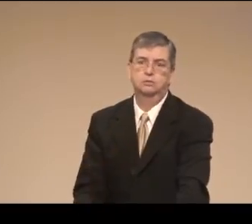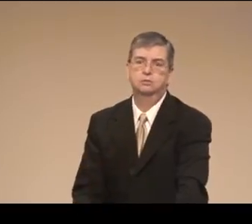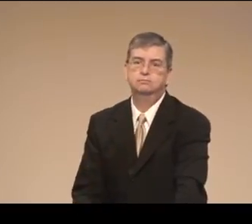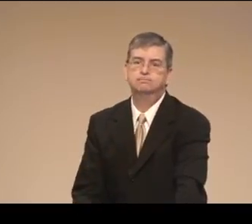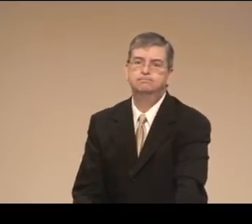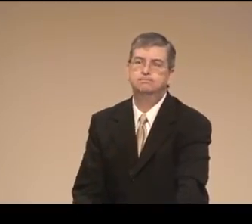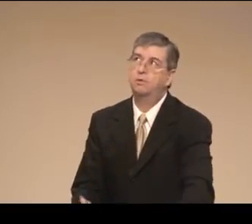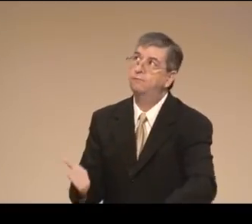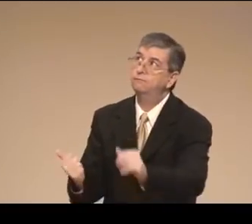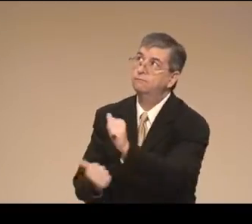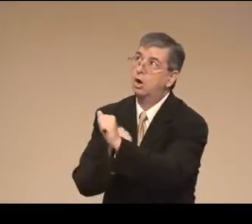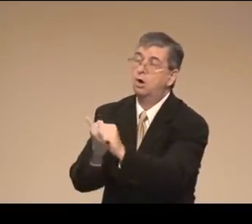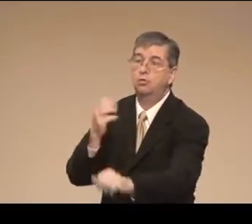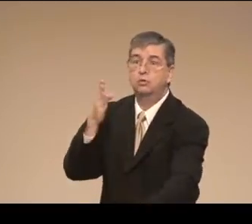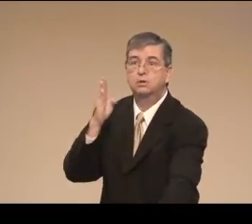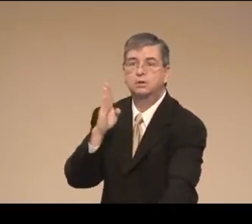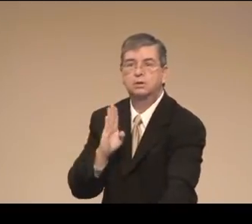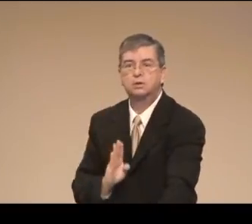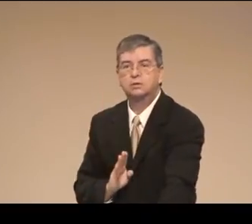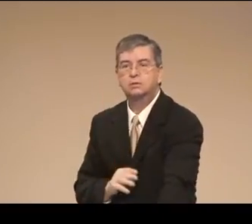If you're willing. If you're willing to